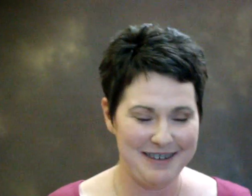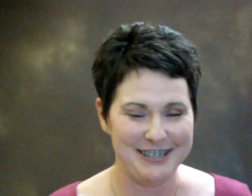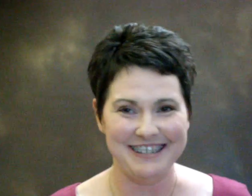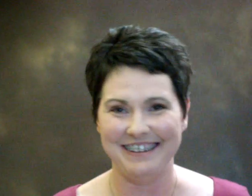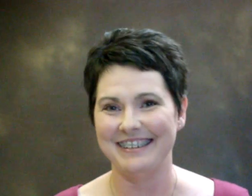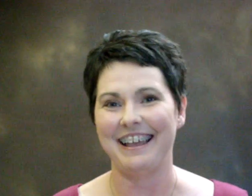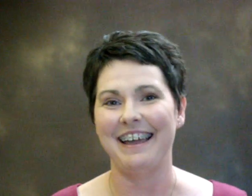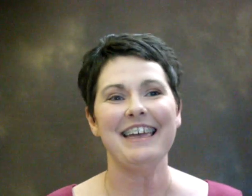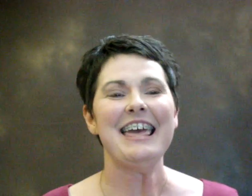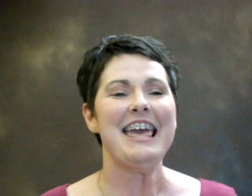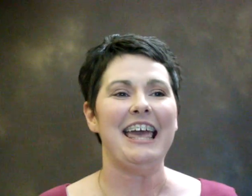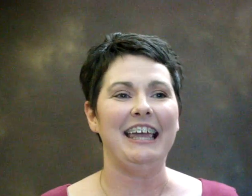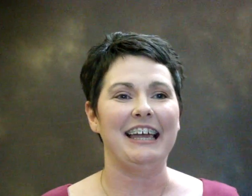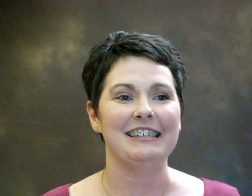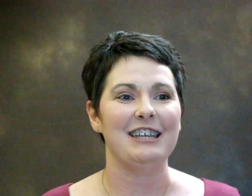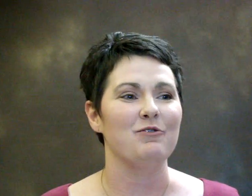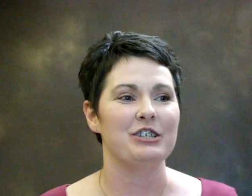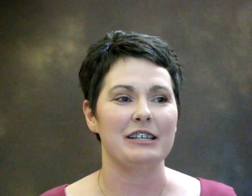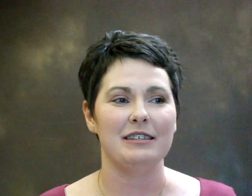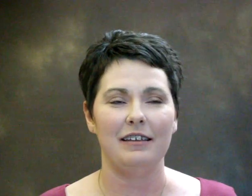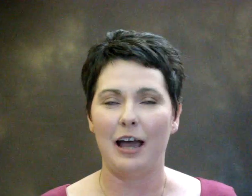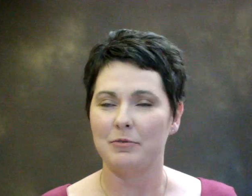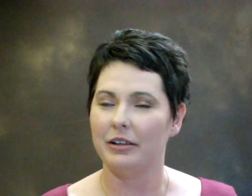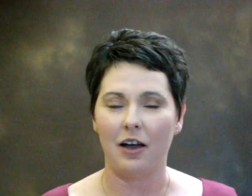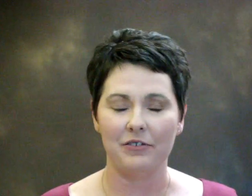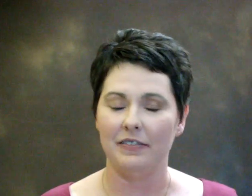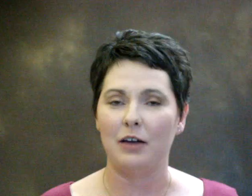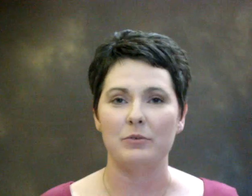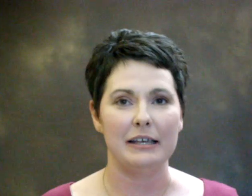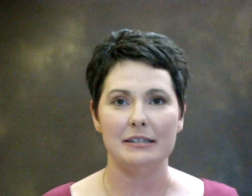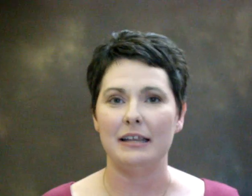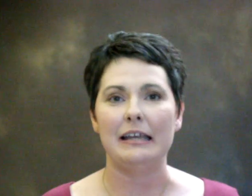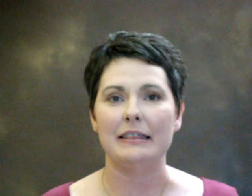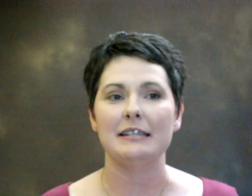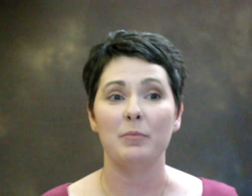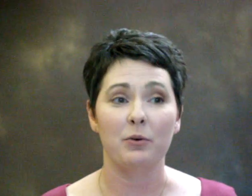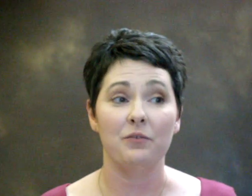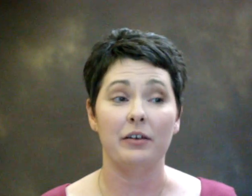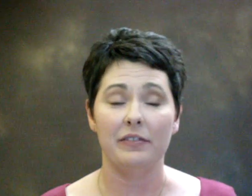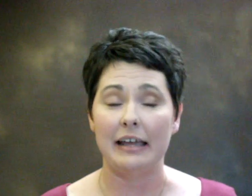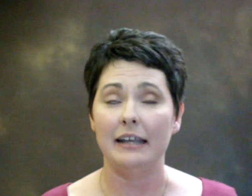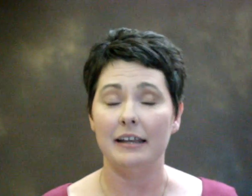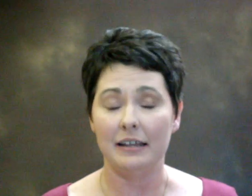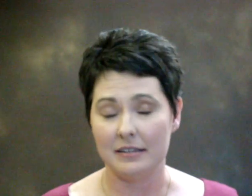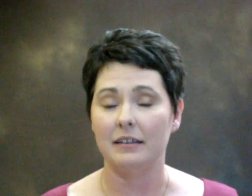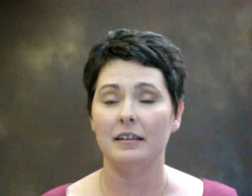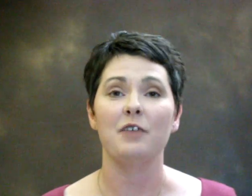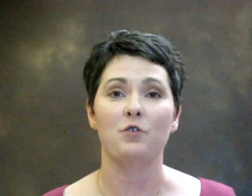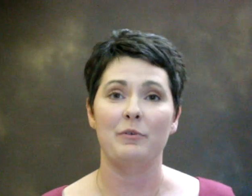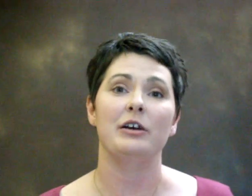much easier to say. And he was just absolutely confident that was it, and that some people feel that it is a form of